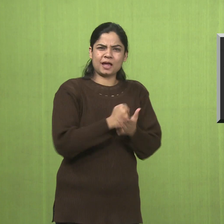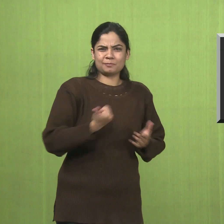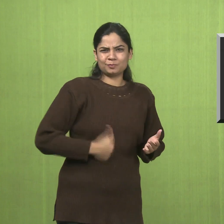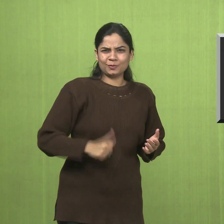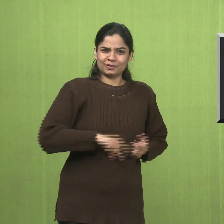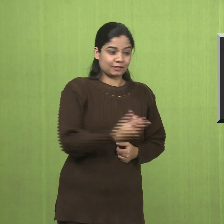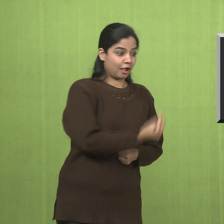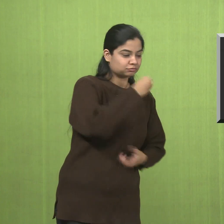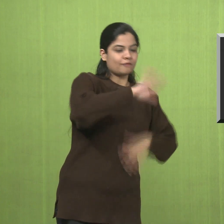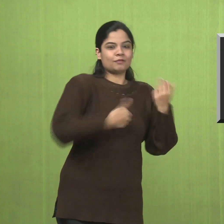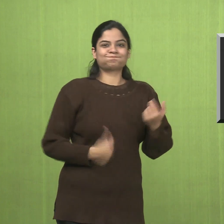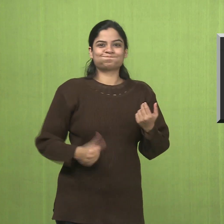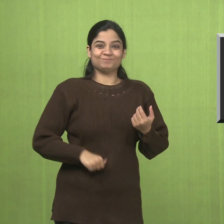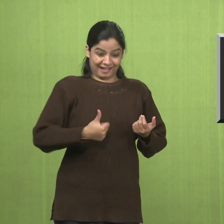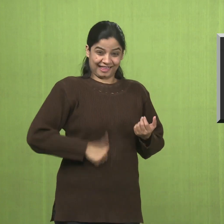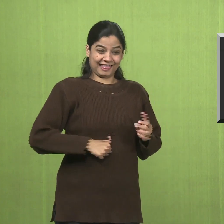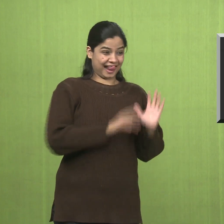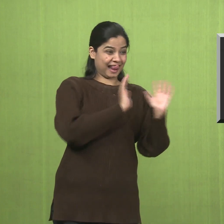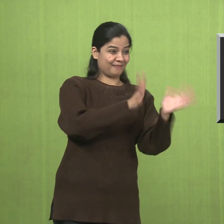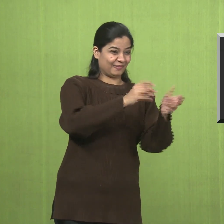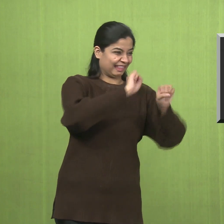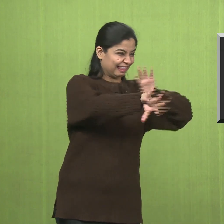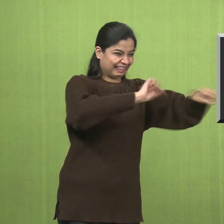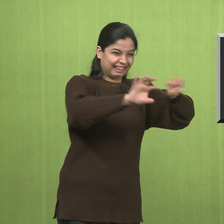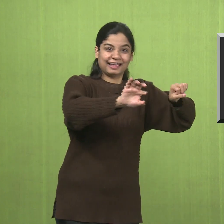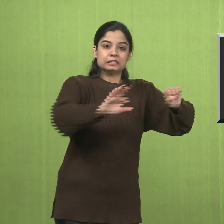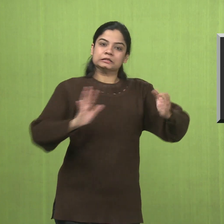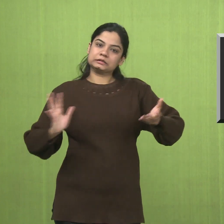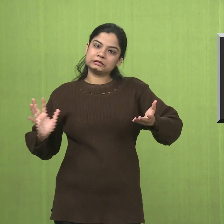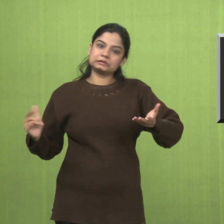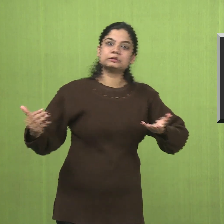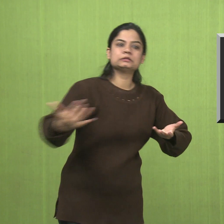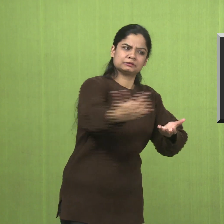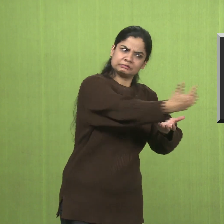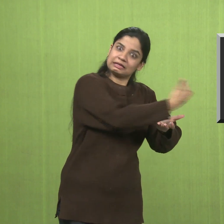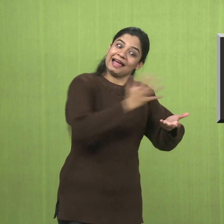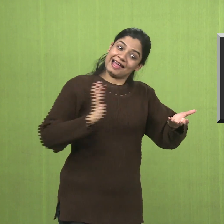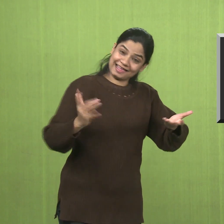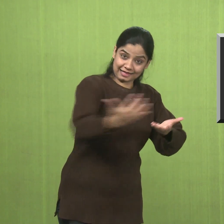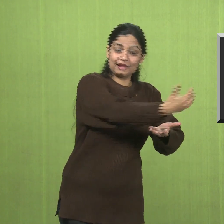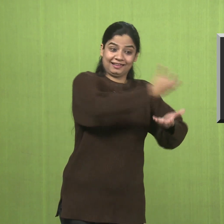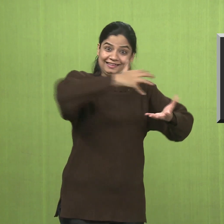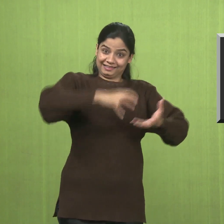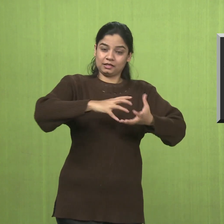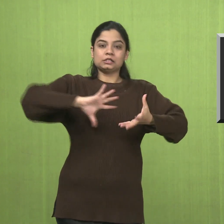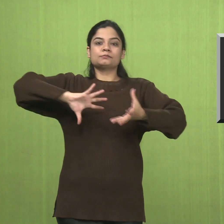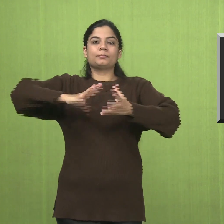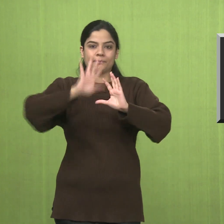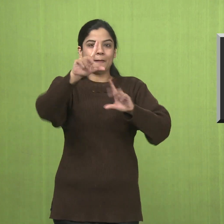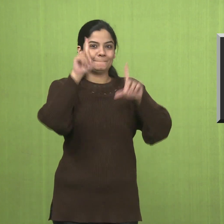have animal manure, the excreta that we have. Whatever is there, that can be collected, and that collection can